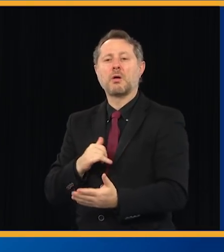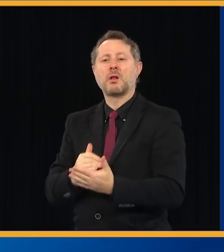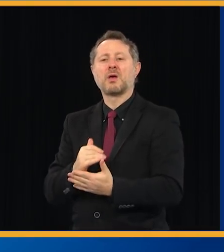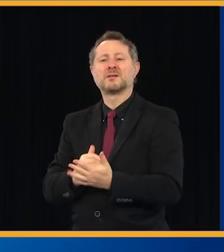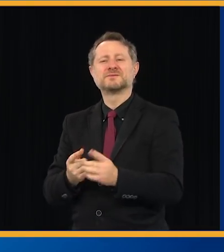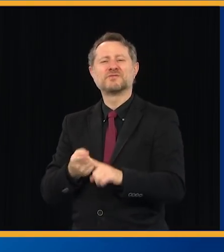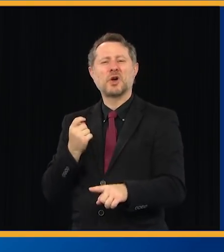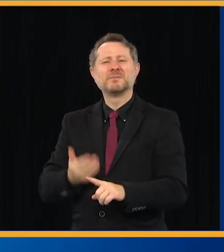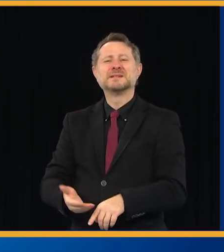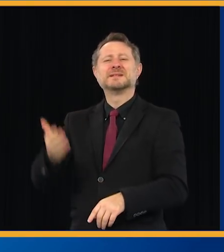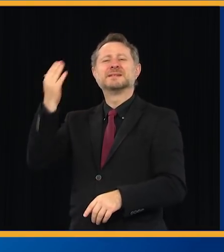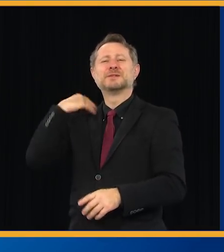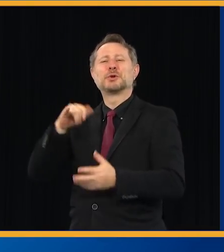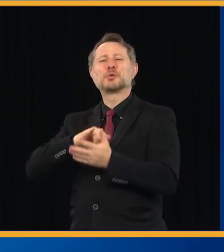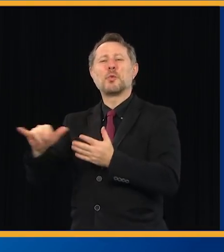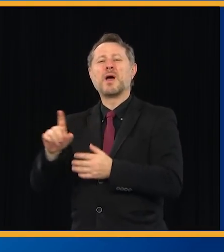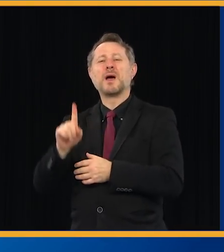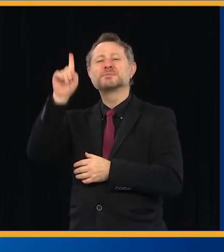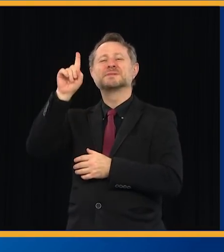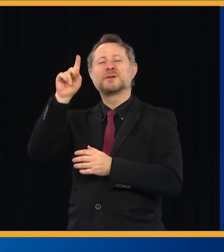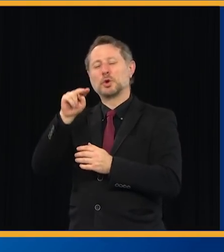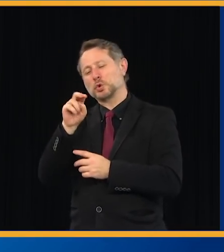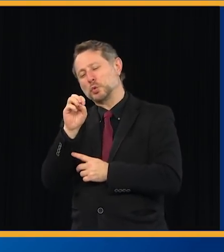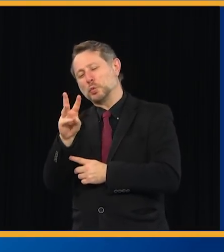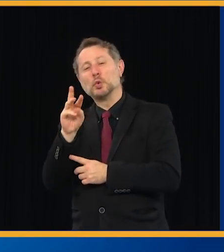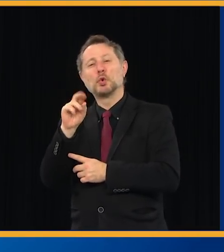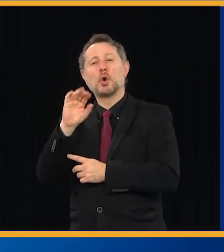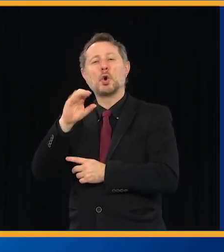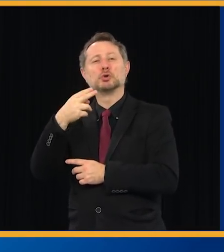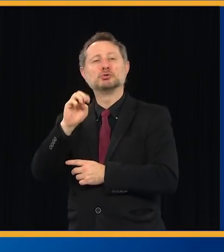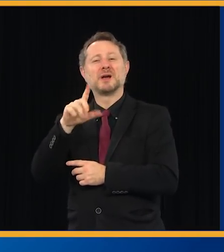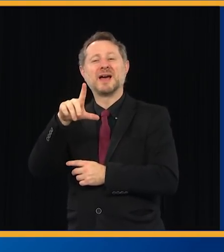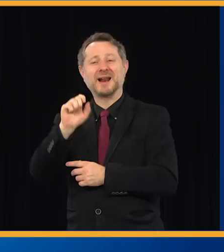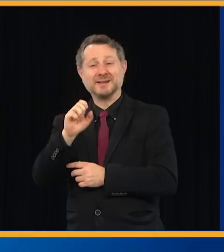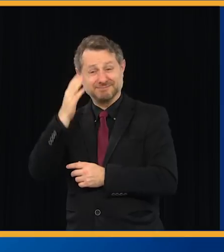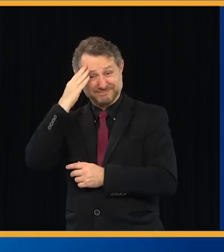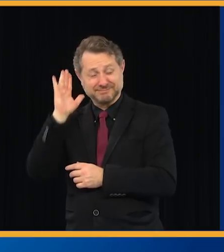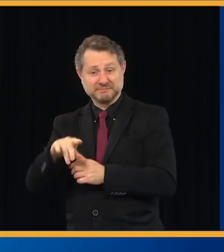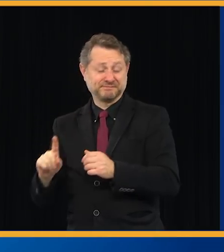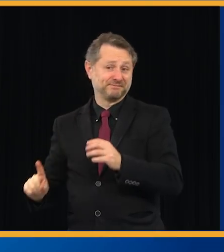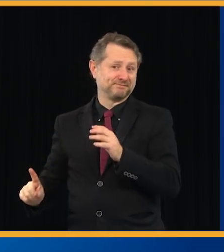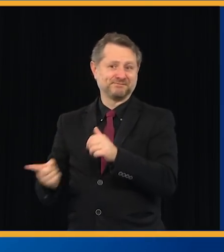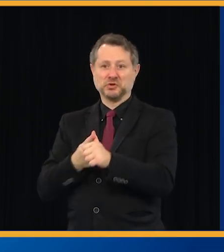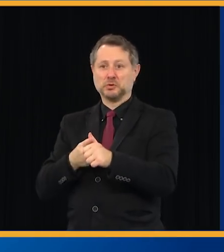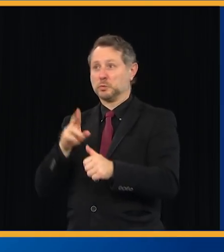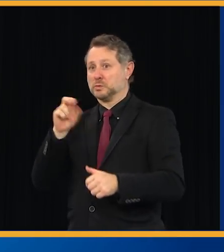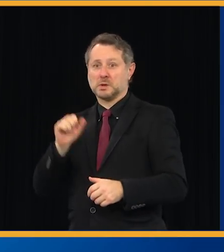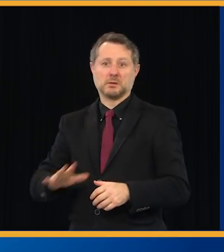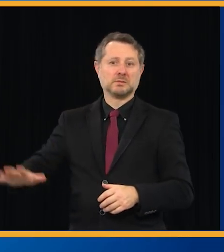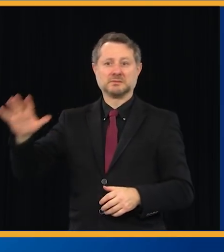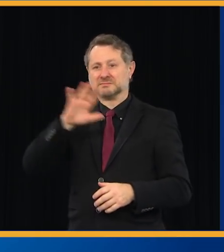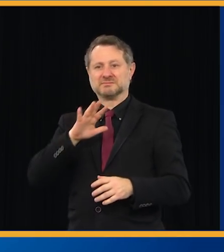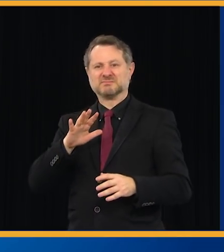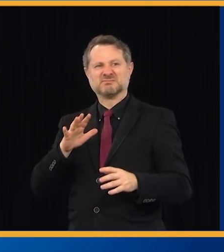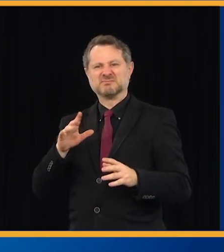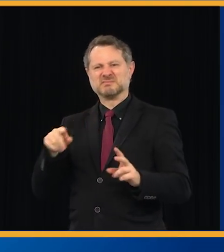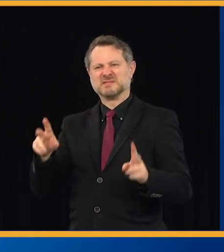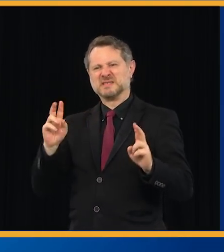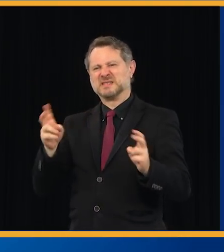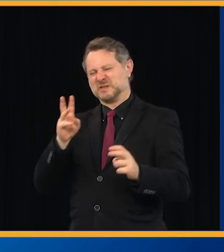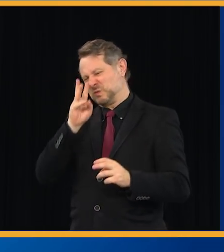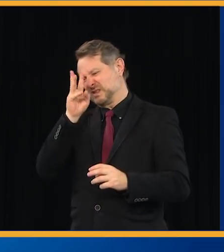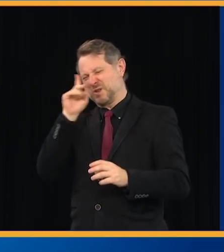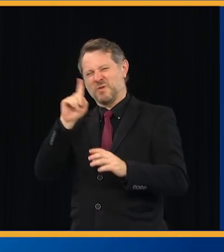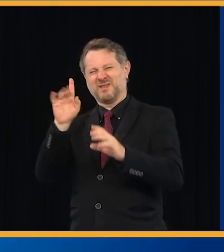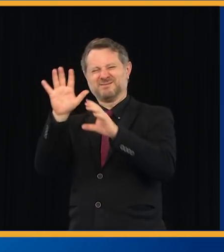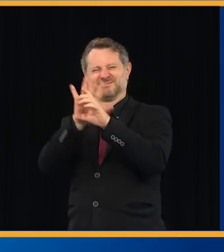Rochelle hotspot, which was the first hotspot in the nation, New Rochelle, Westchester. And the lesson was